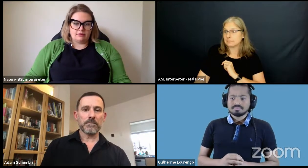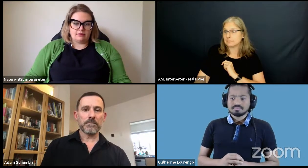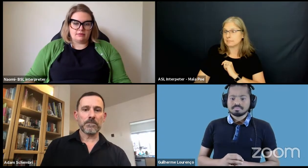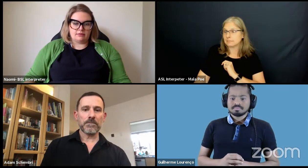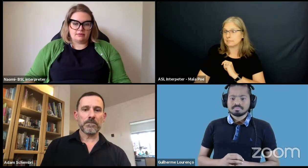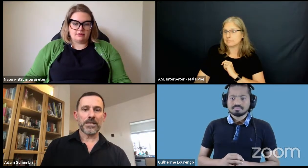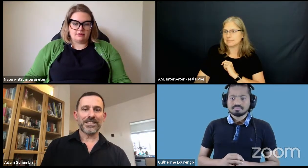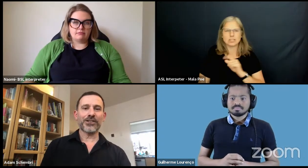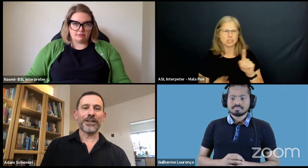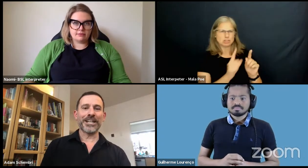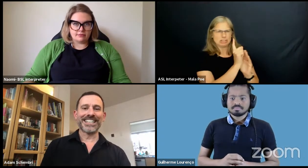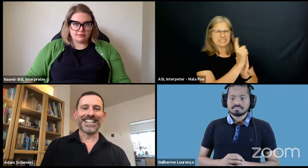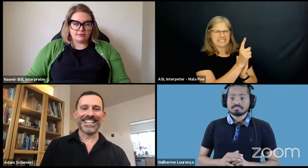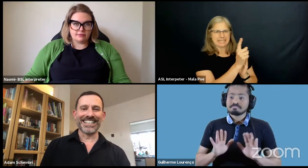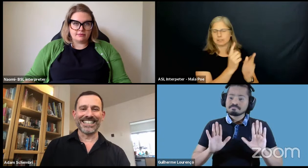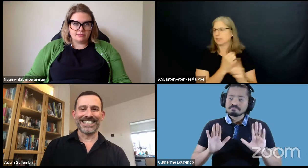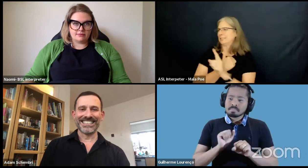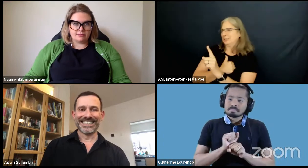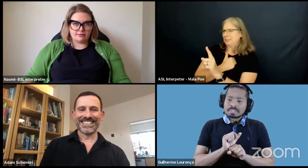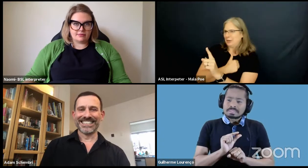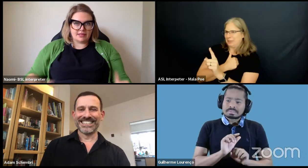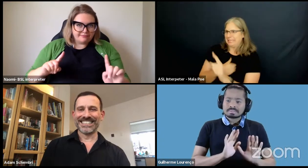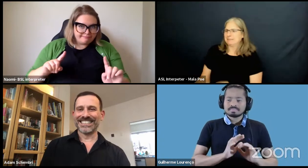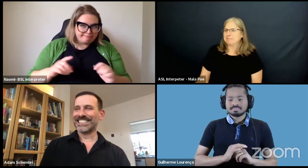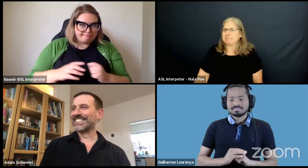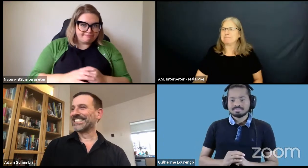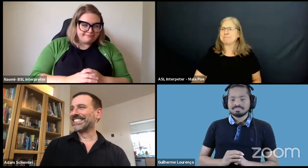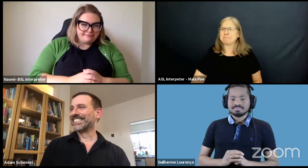Just a second. Sorry.